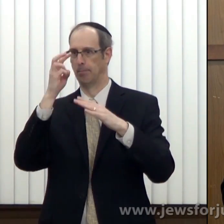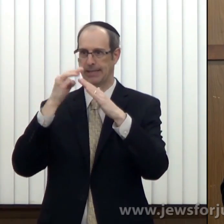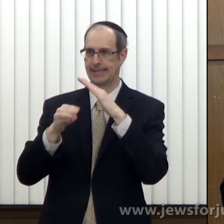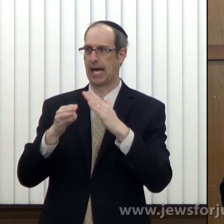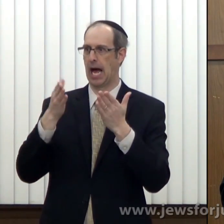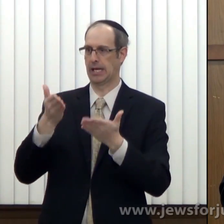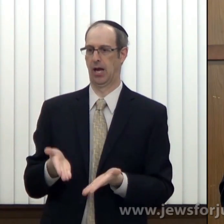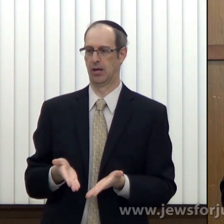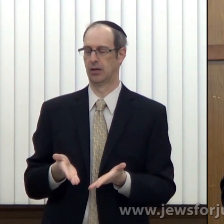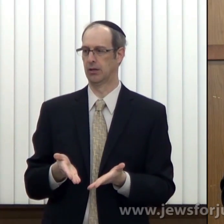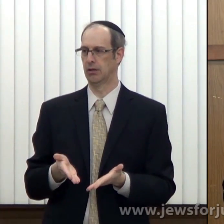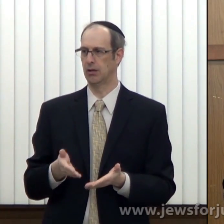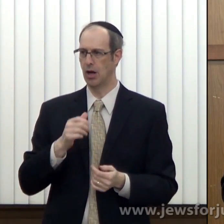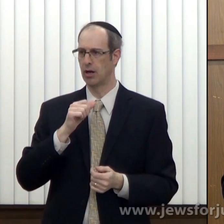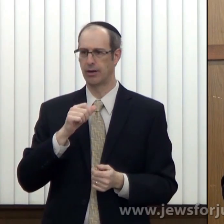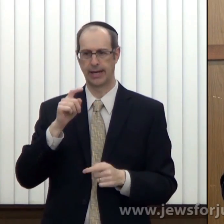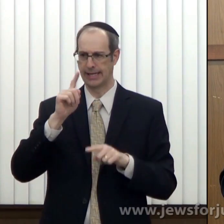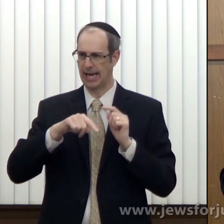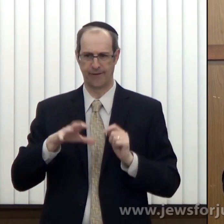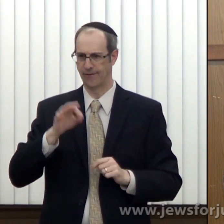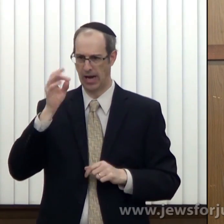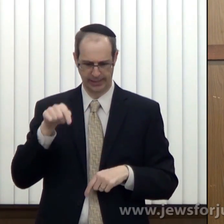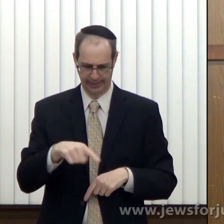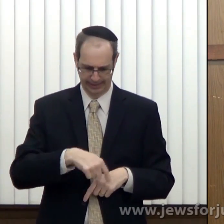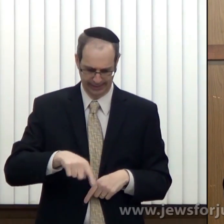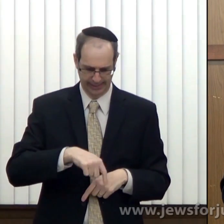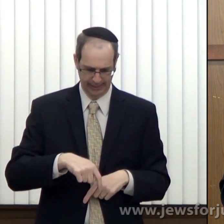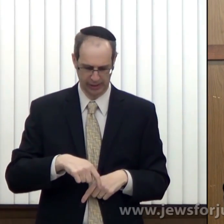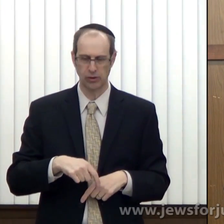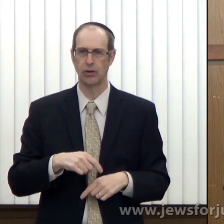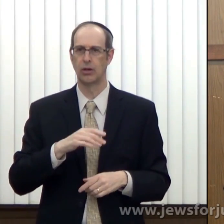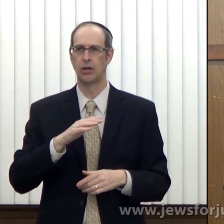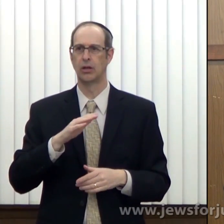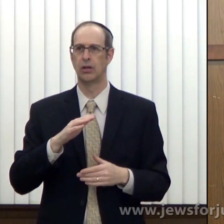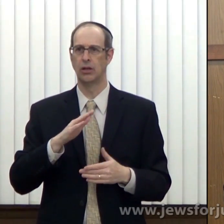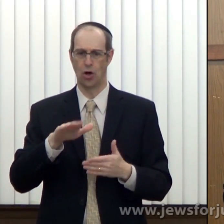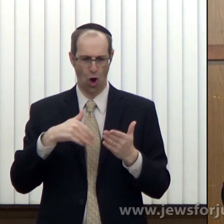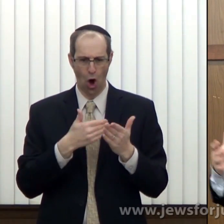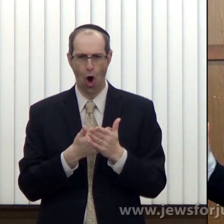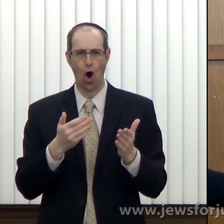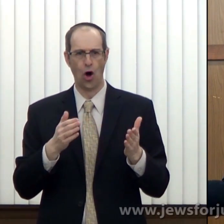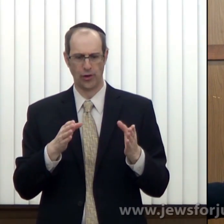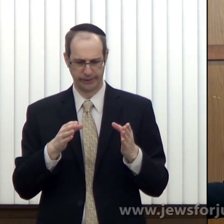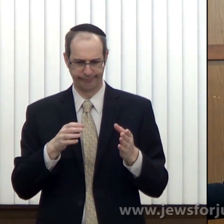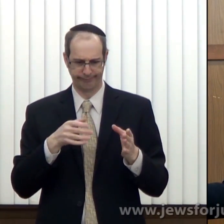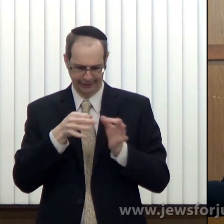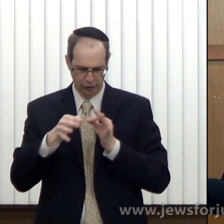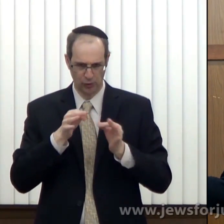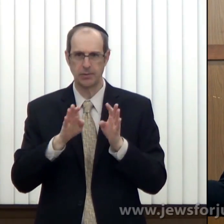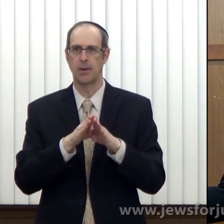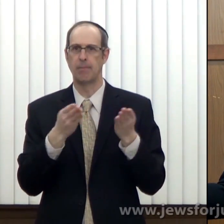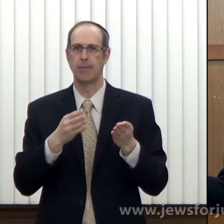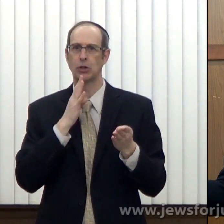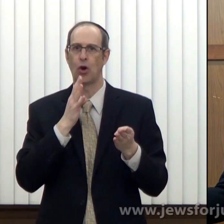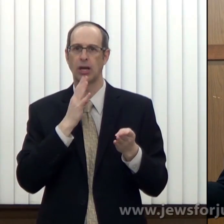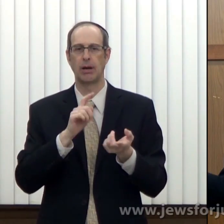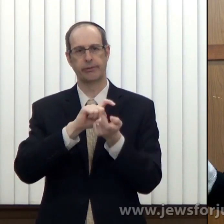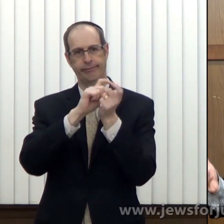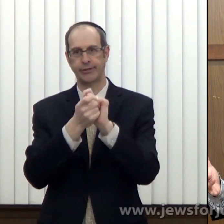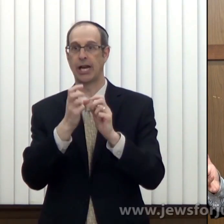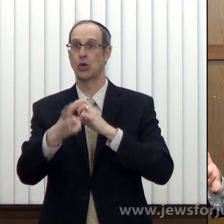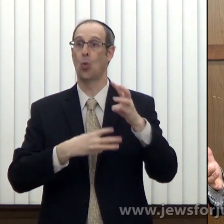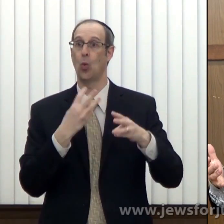those passages. All of these passages in the Bible just talk about a